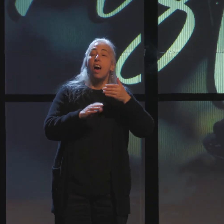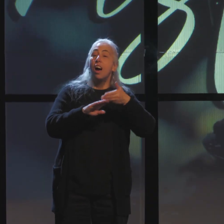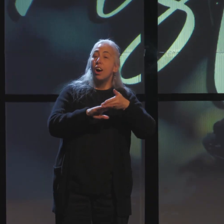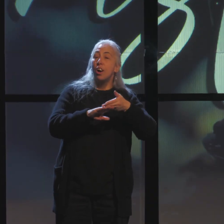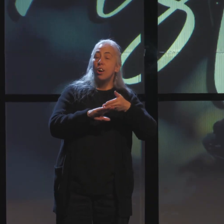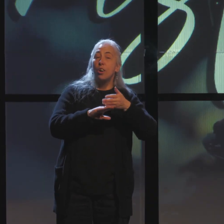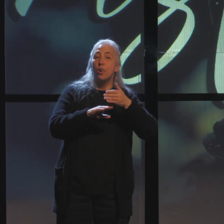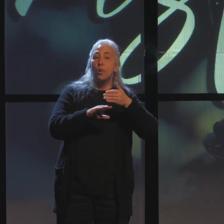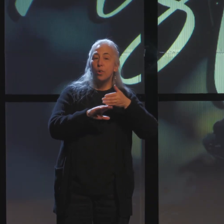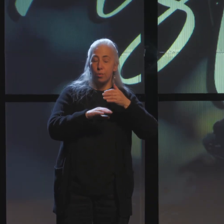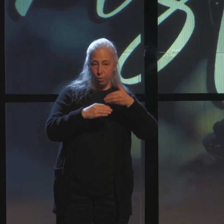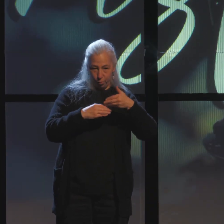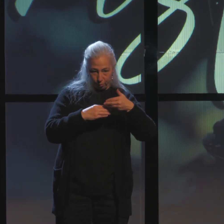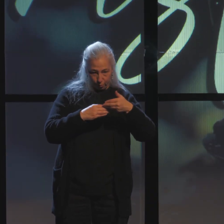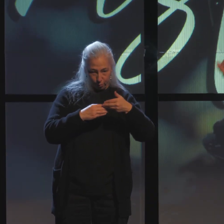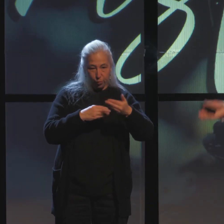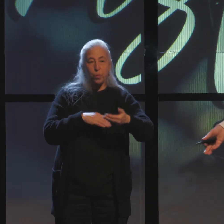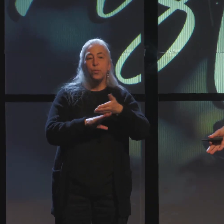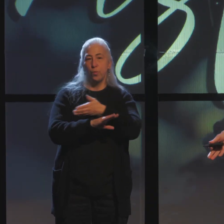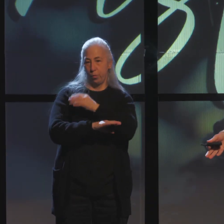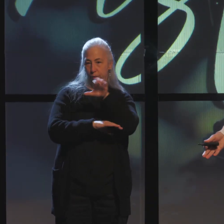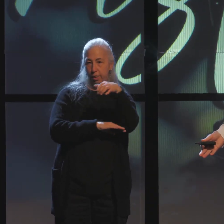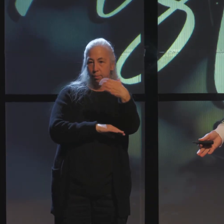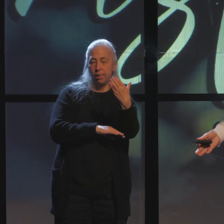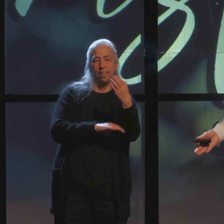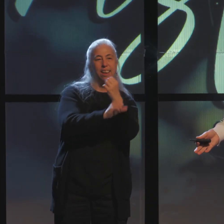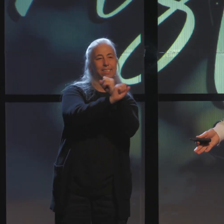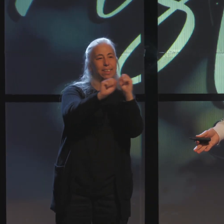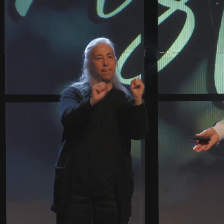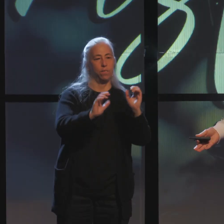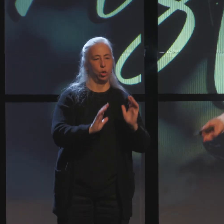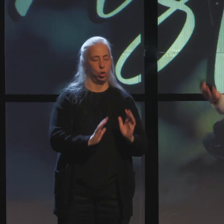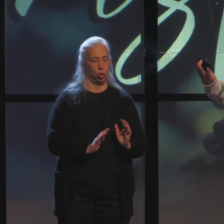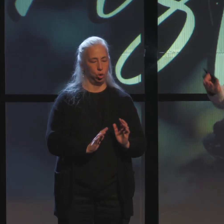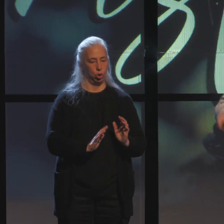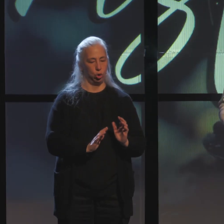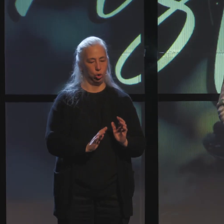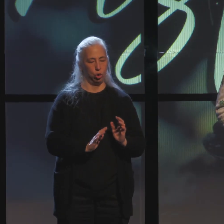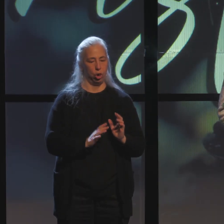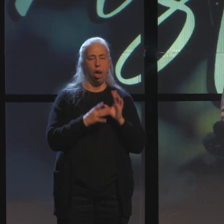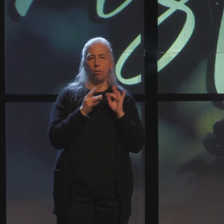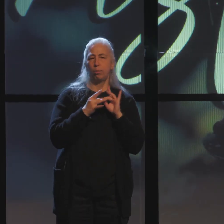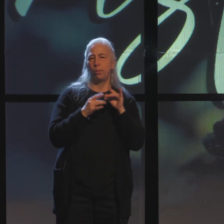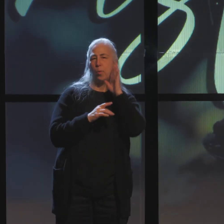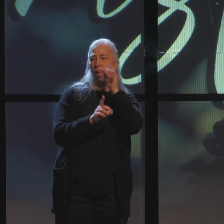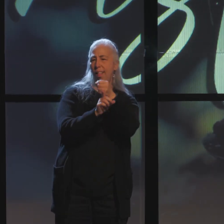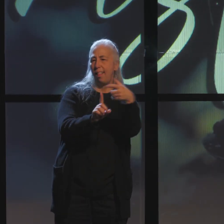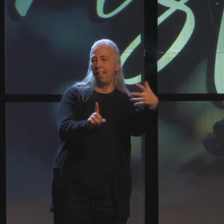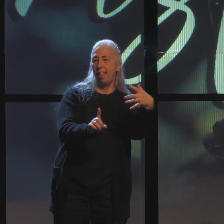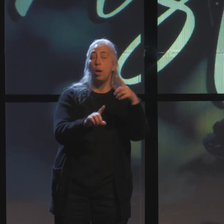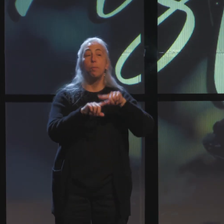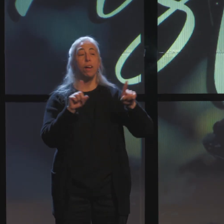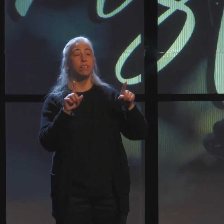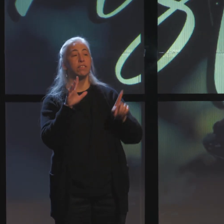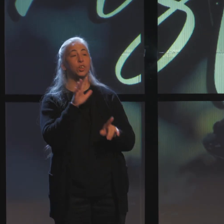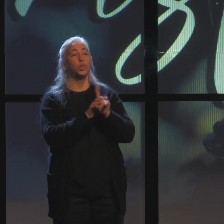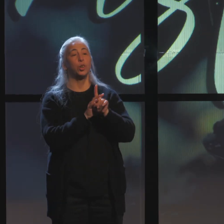little phrase, a Savior. What does that even mean? But you got to come for Christmas Eve for that one.